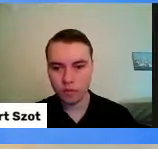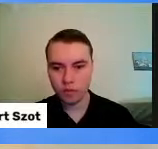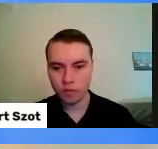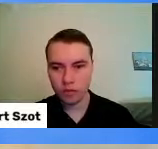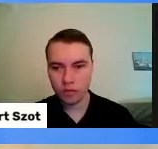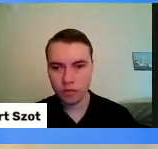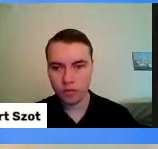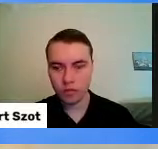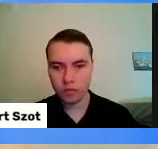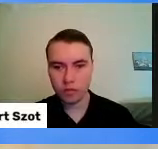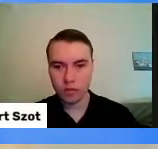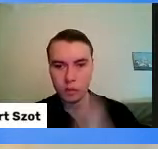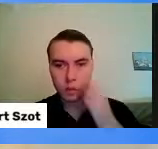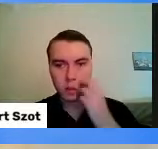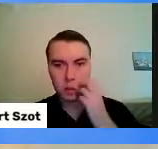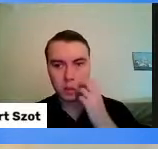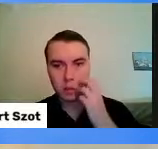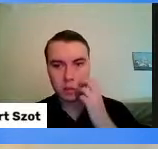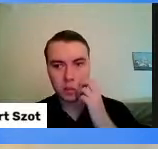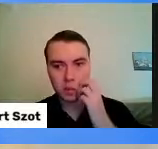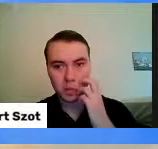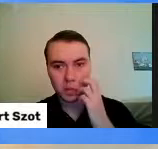now.